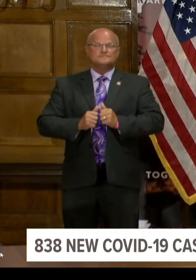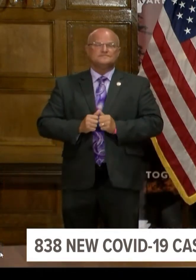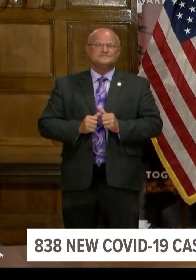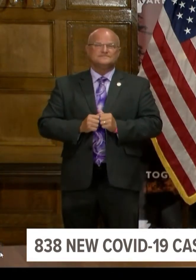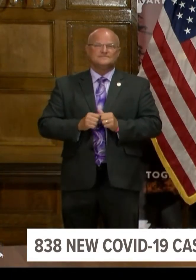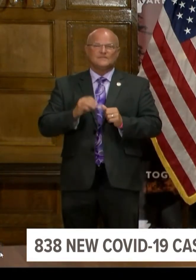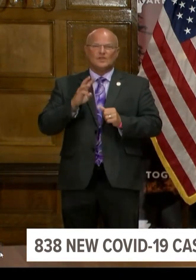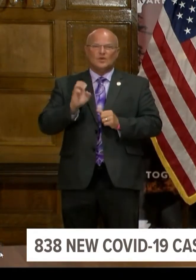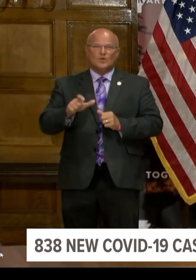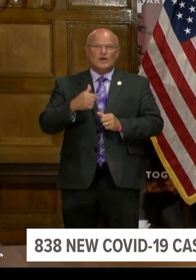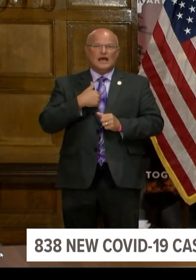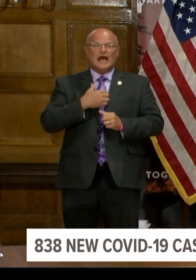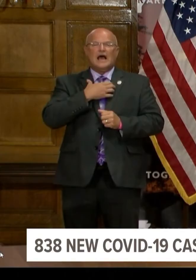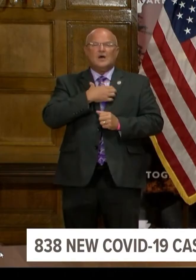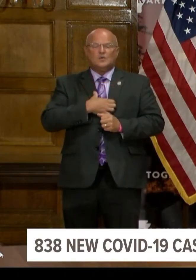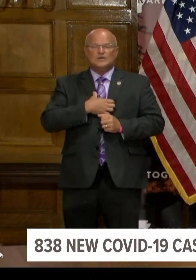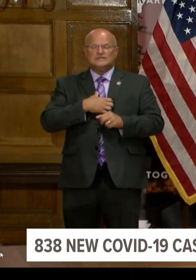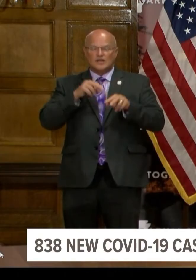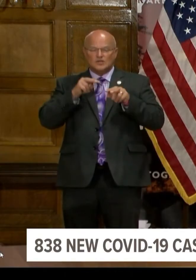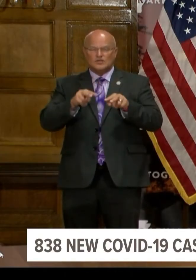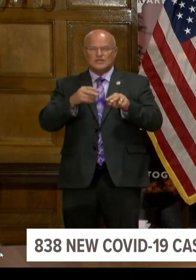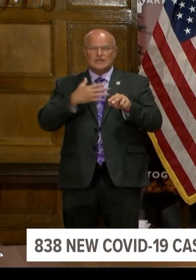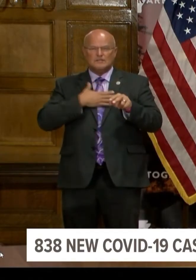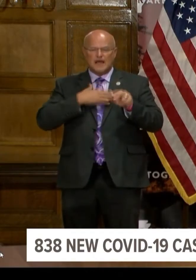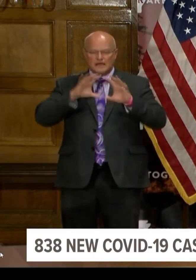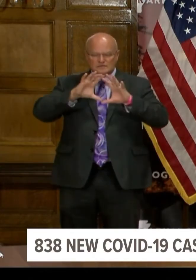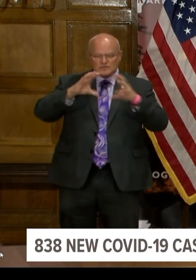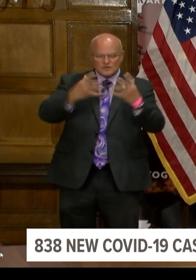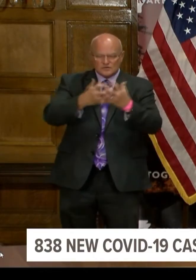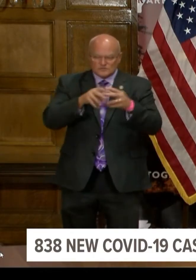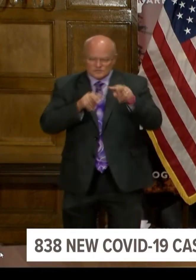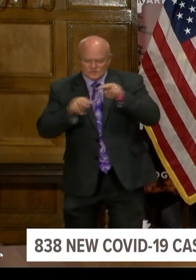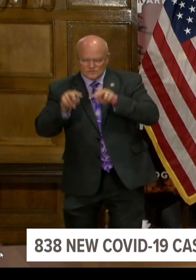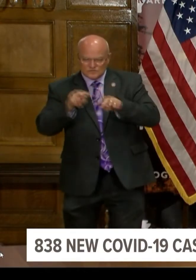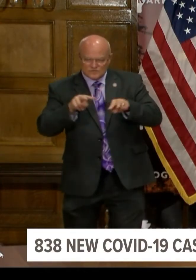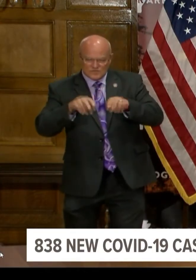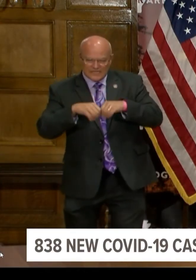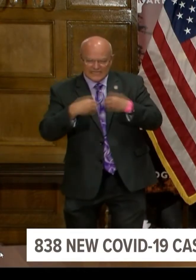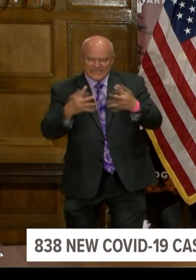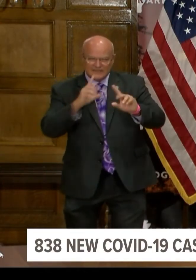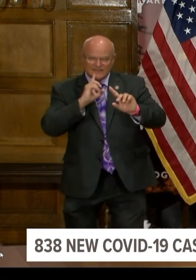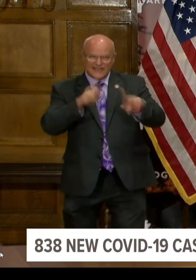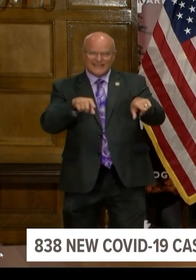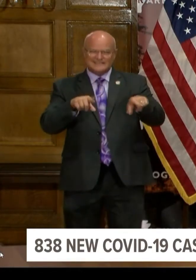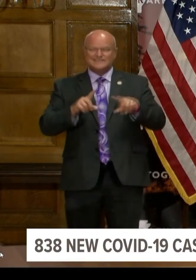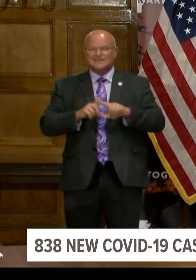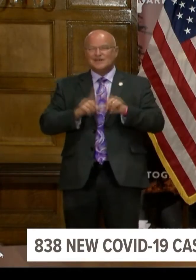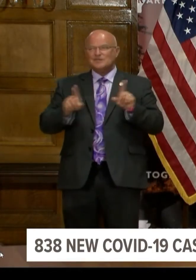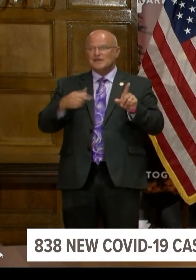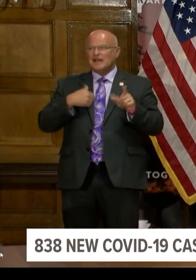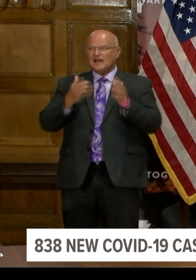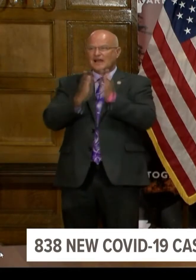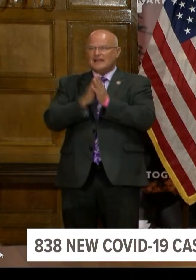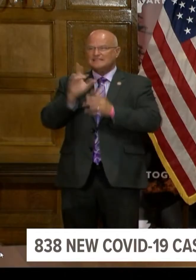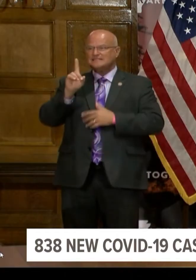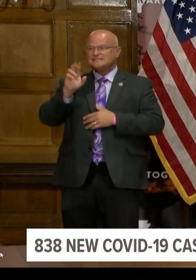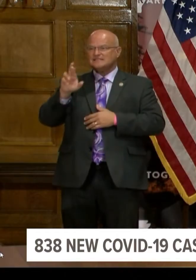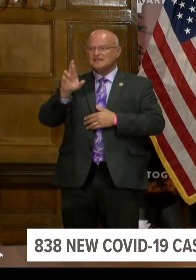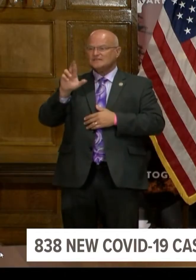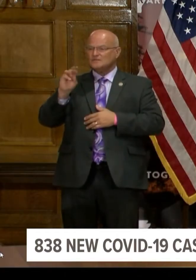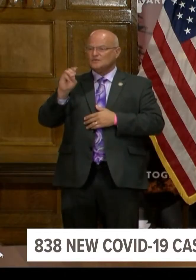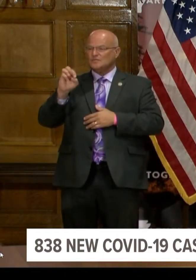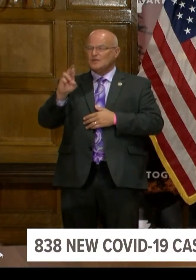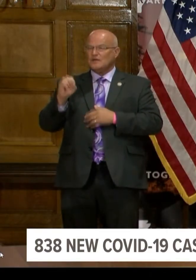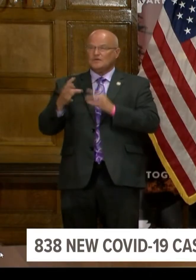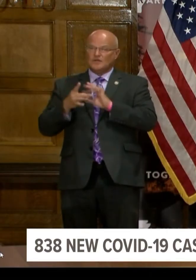Well, I wish I could look into the crystal ball and give a clear answer to that. And I want to ask Dr. Romero to come and